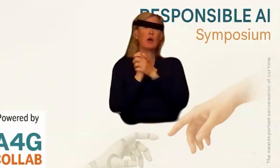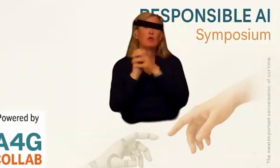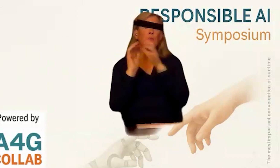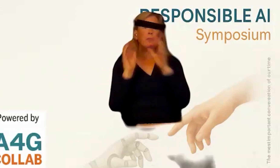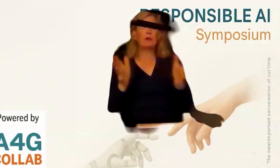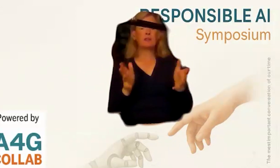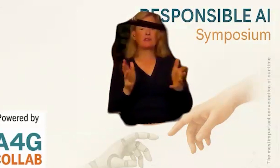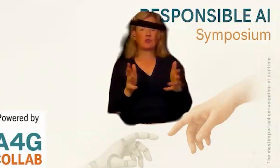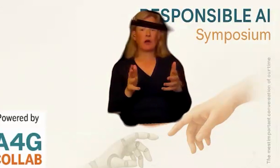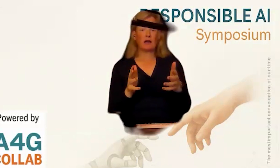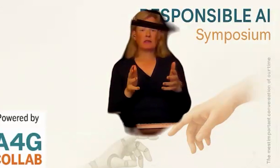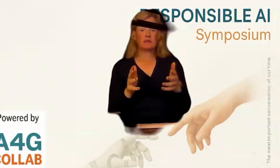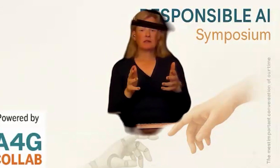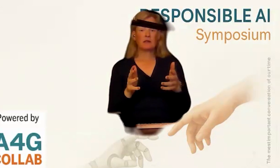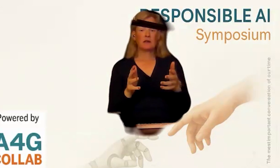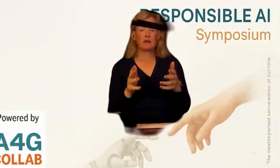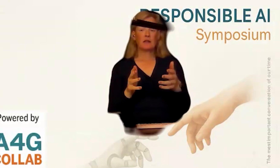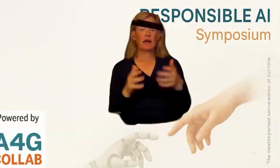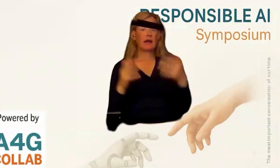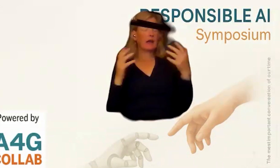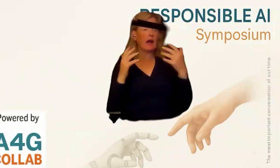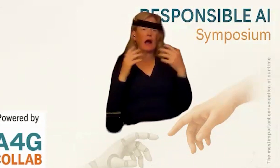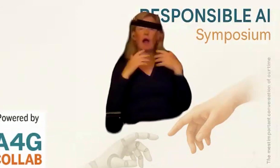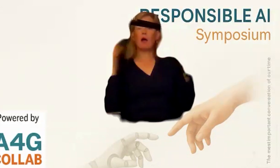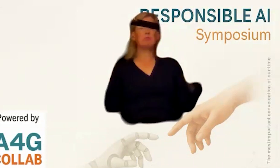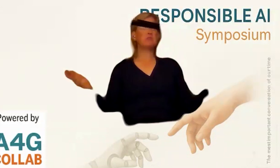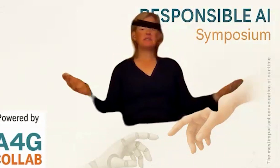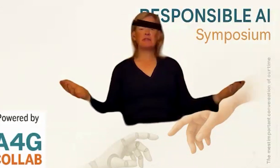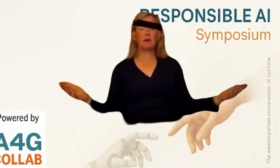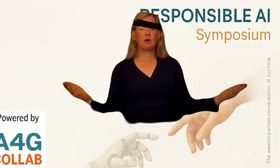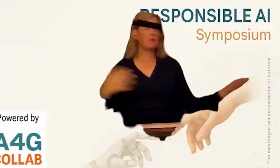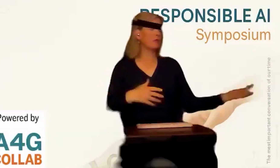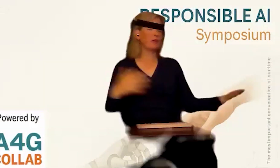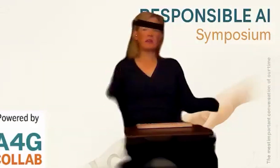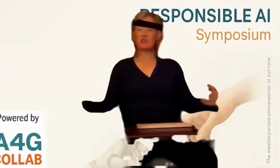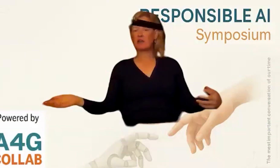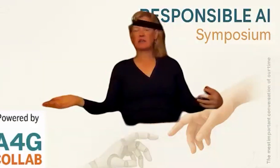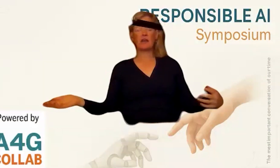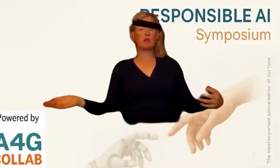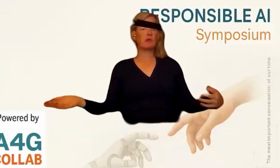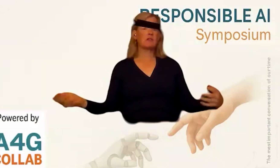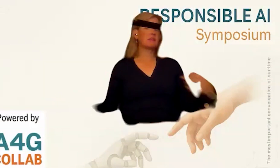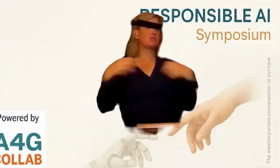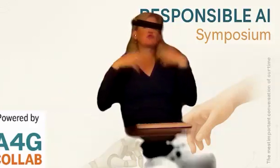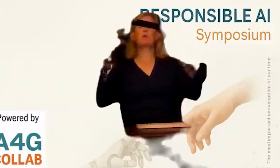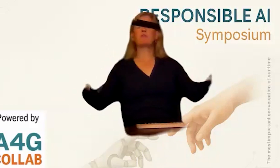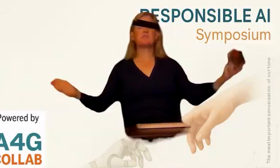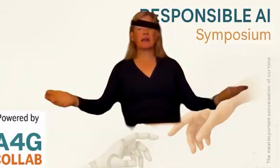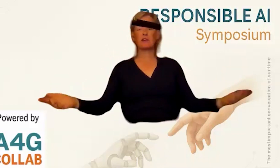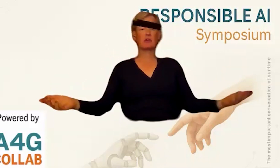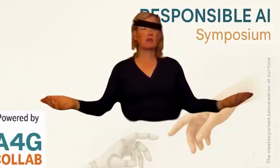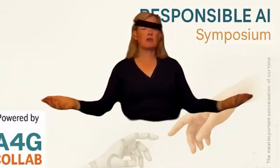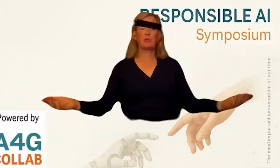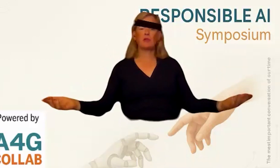years, building the trust, like the default mode of both our engineers and our lawyers is throw